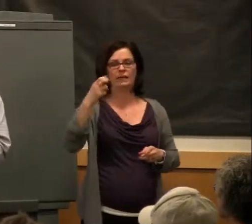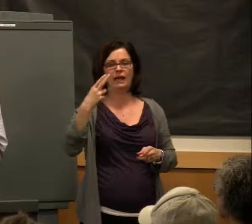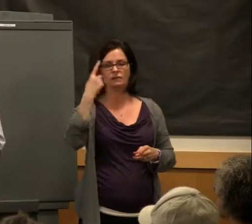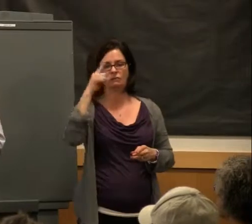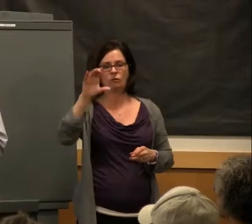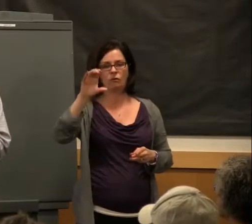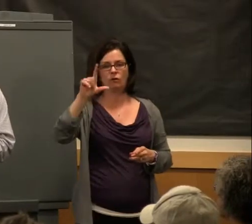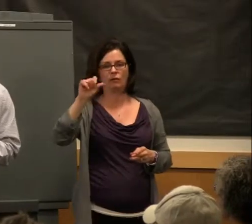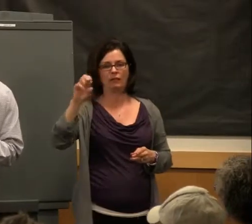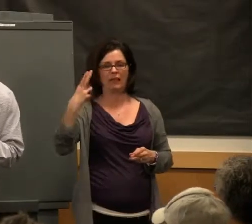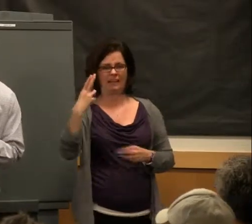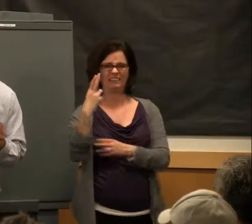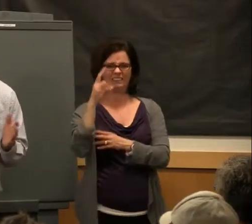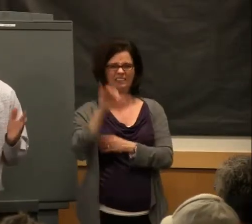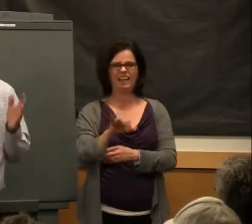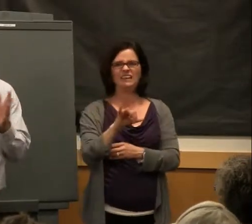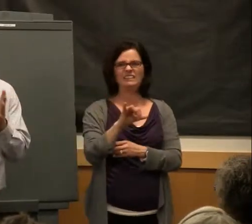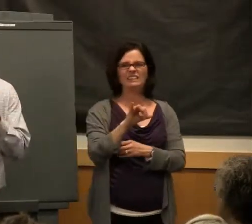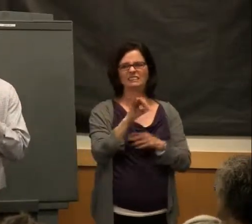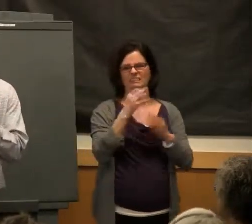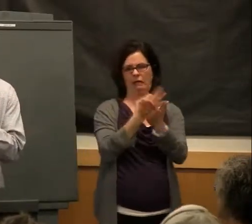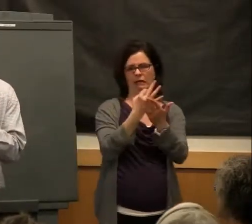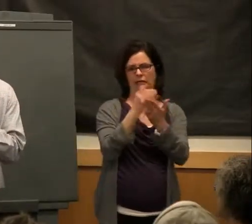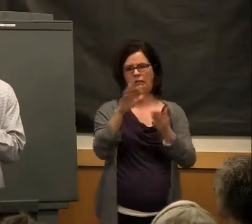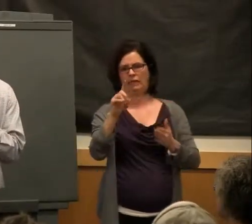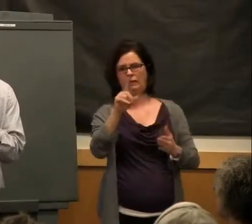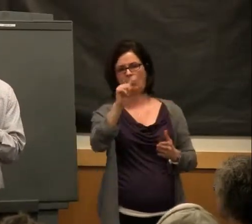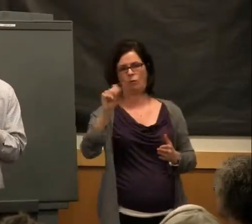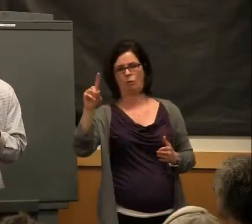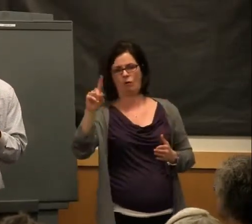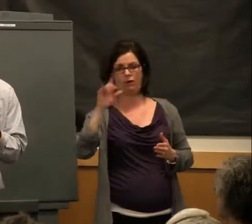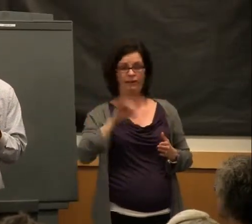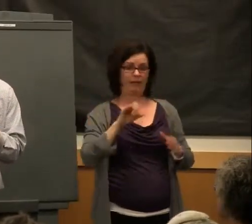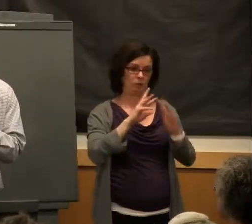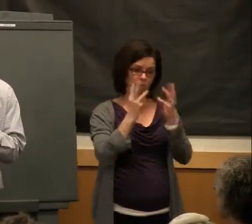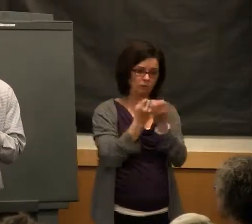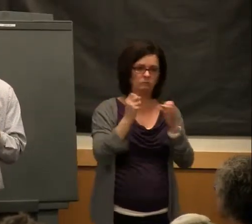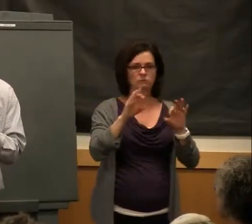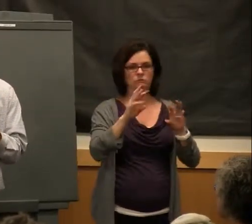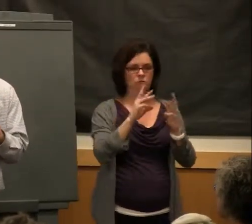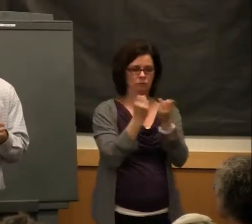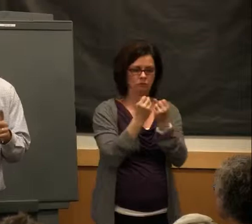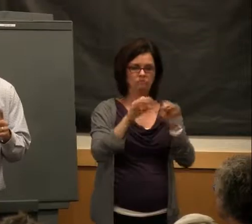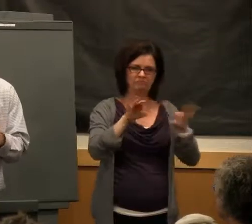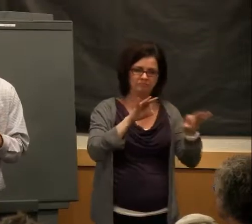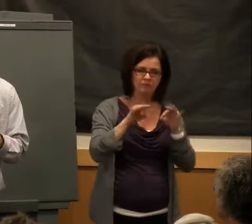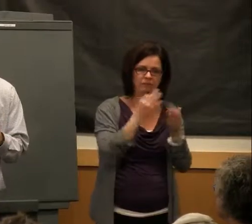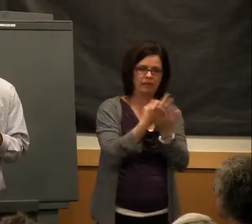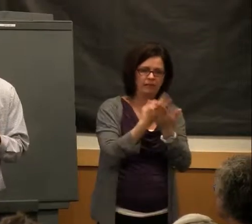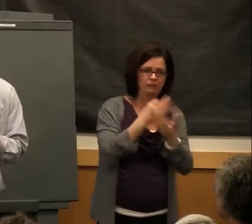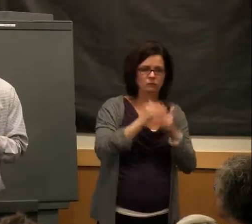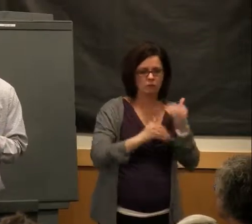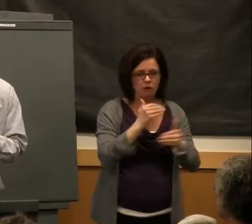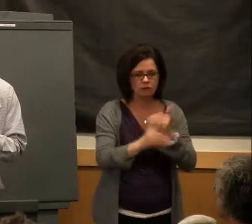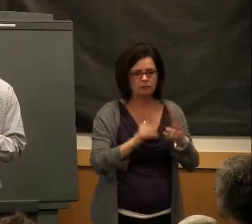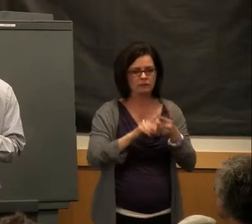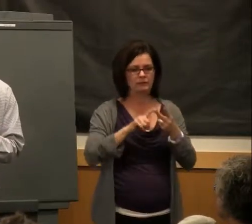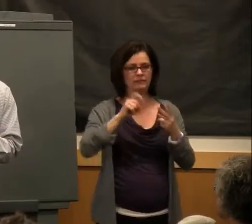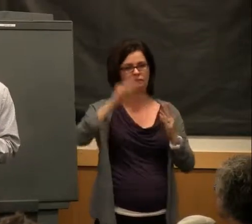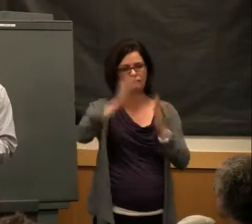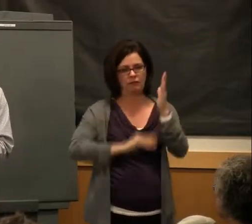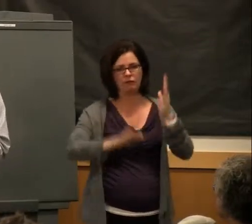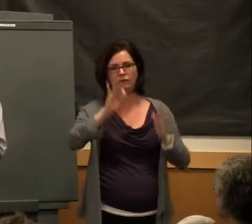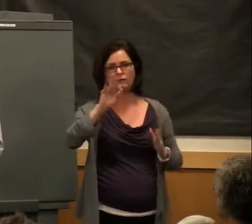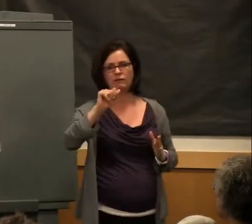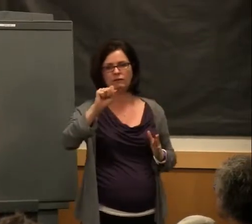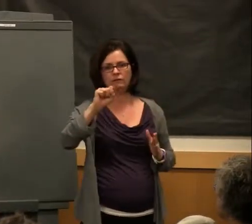aid 101. So it kind of walks through what the financial process is in terms of filling out the FAFSA, which is